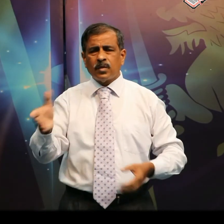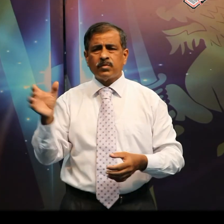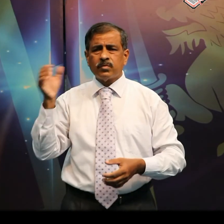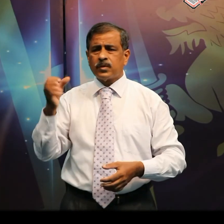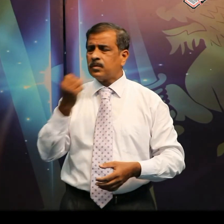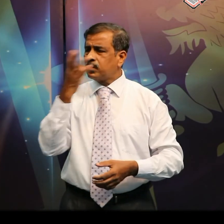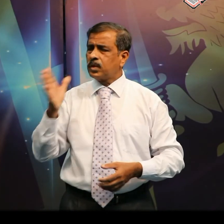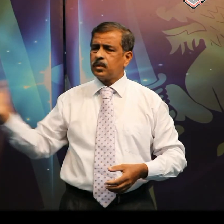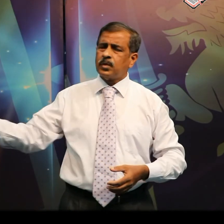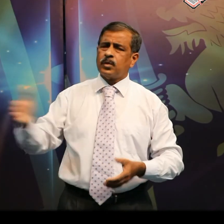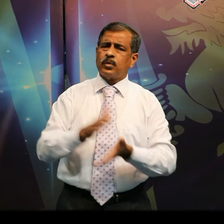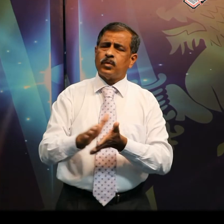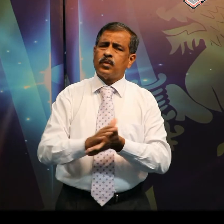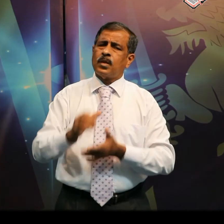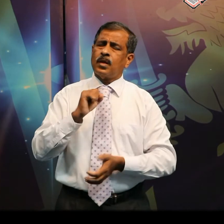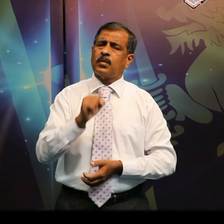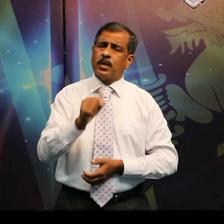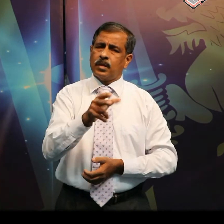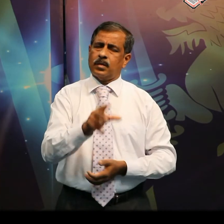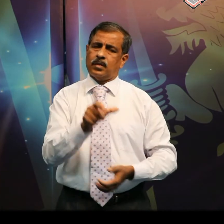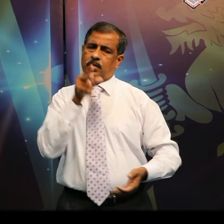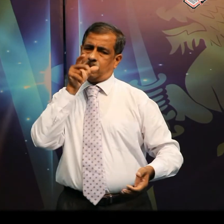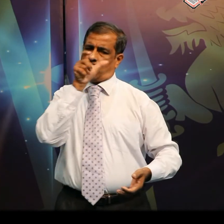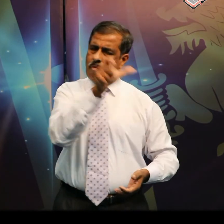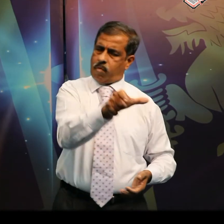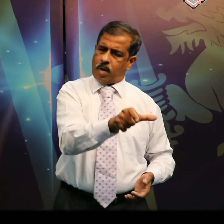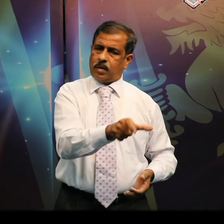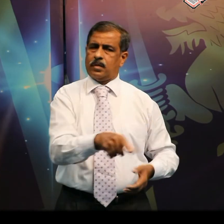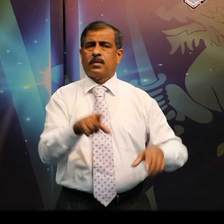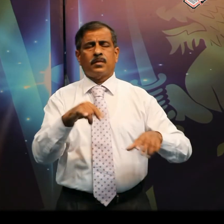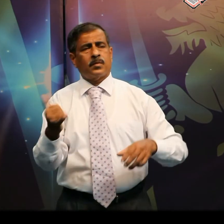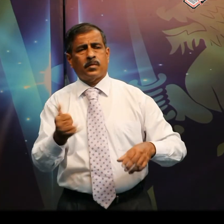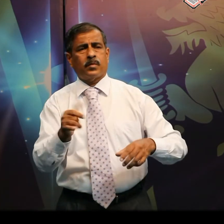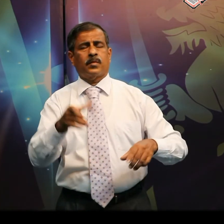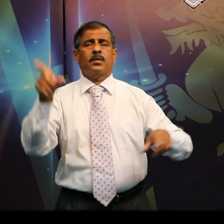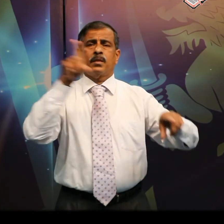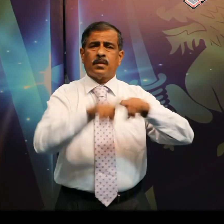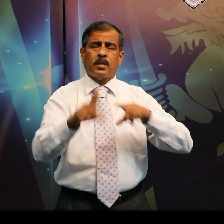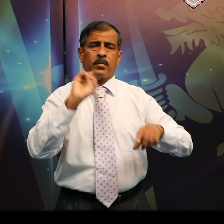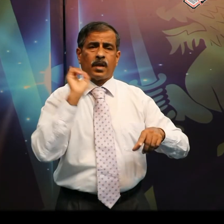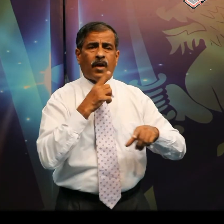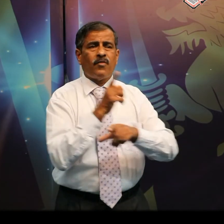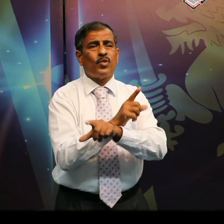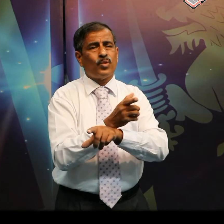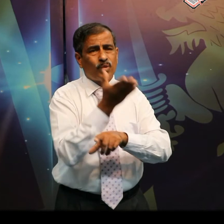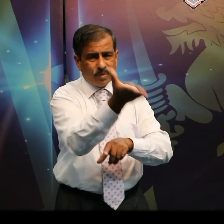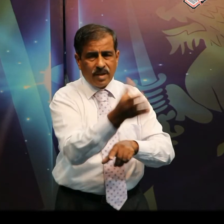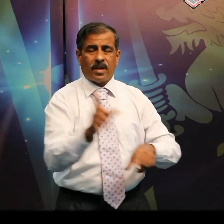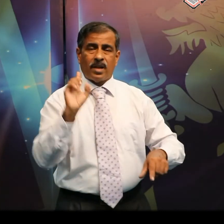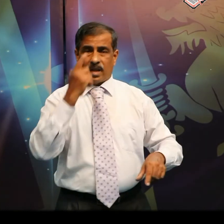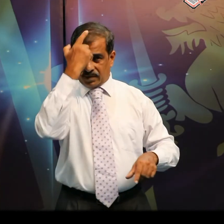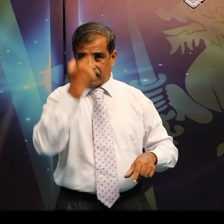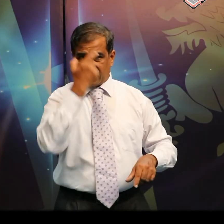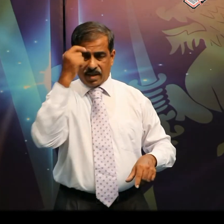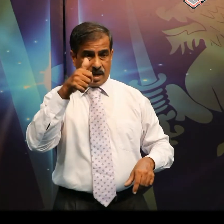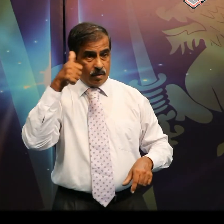me to come to help you. I really wish that there is a deaf translation consultant among you who can come to